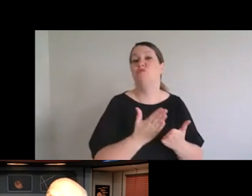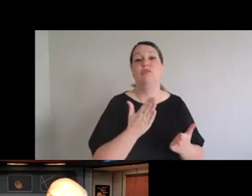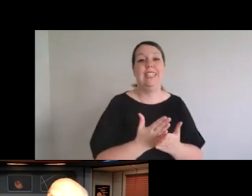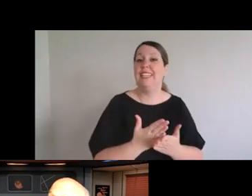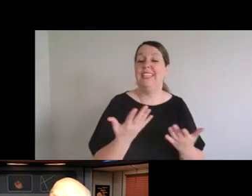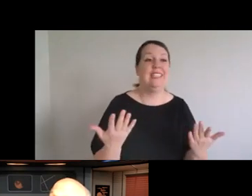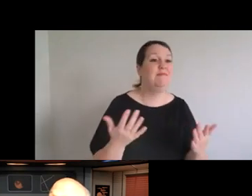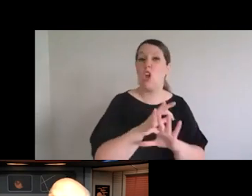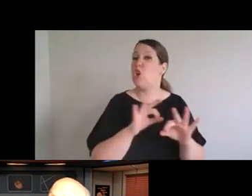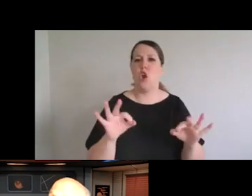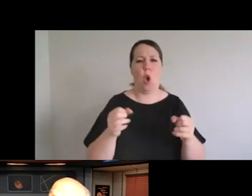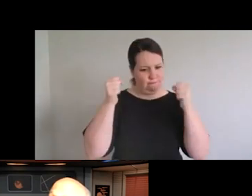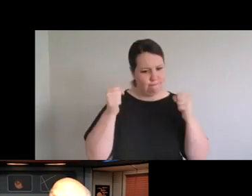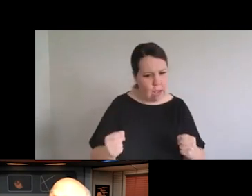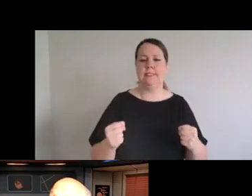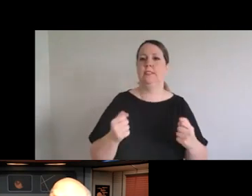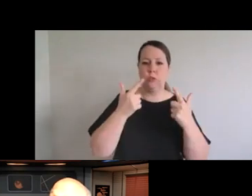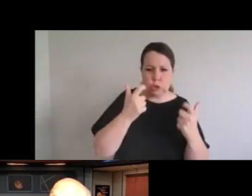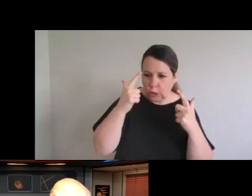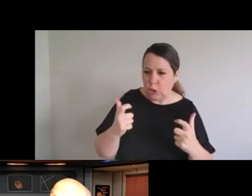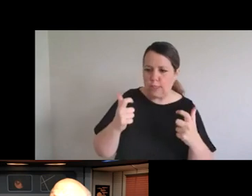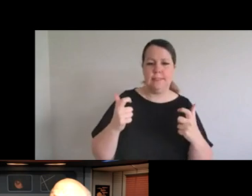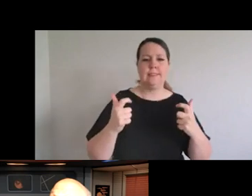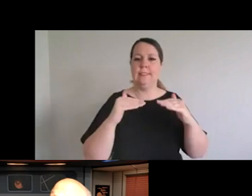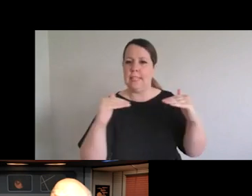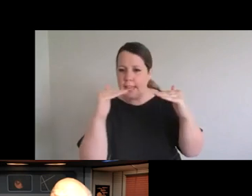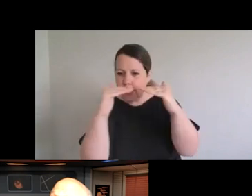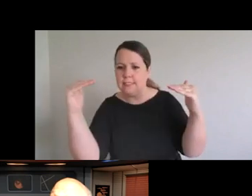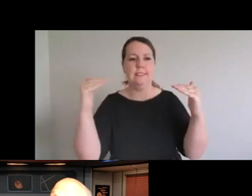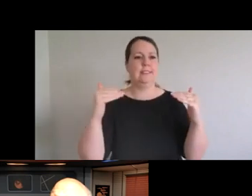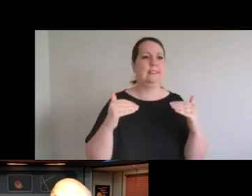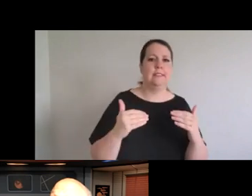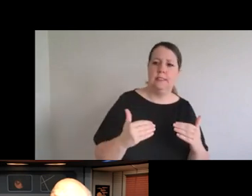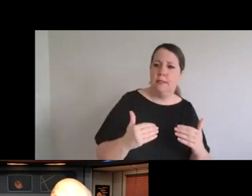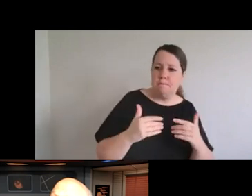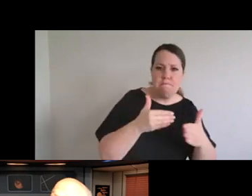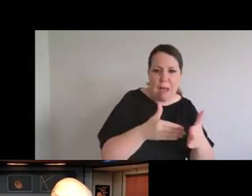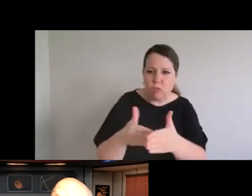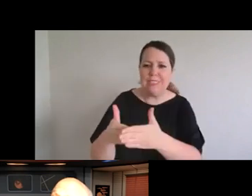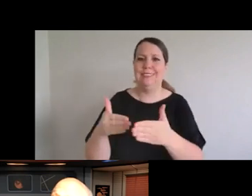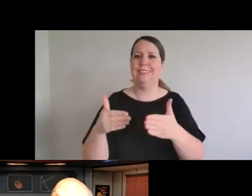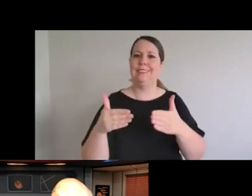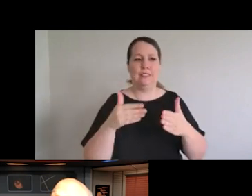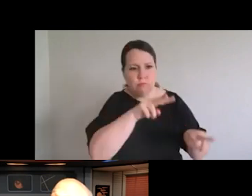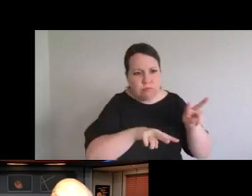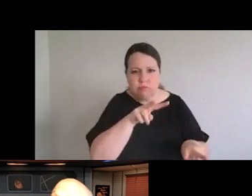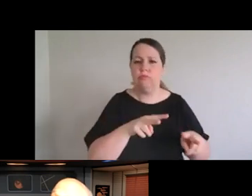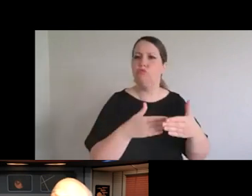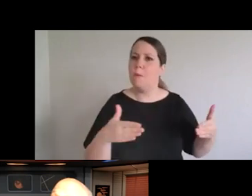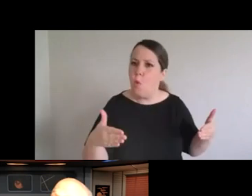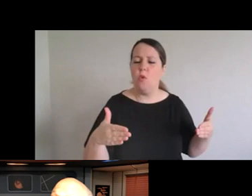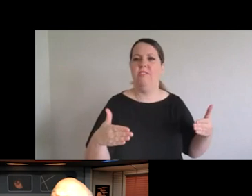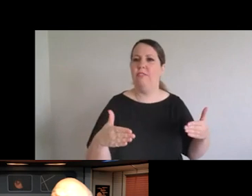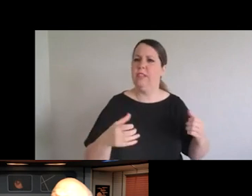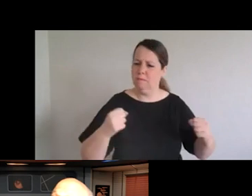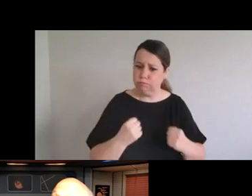no mandatory standards, no mandatory new enforcement. And guess what? It was a total flop. It